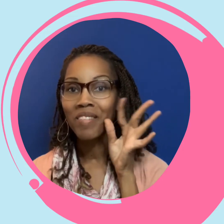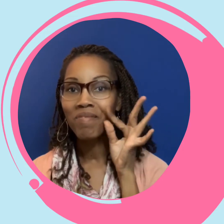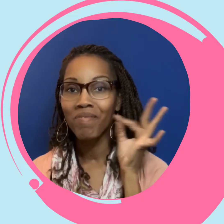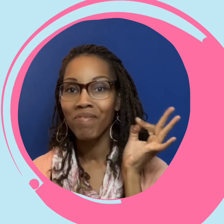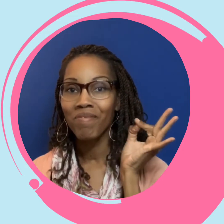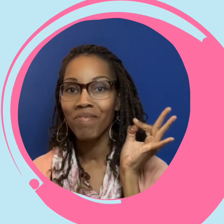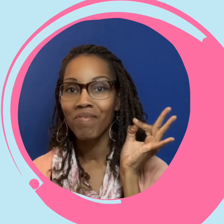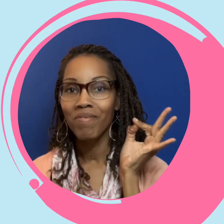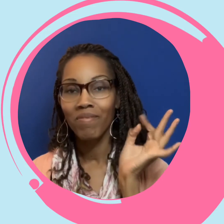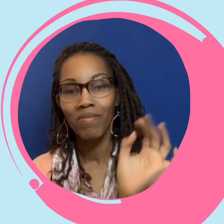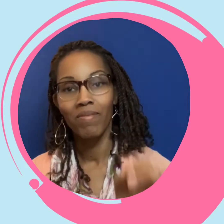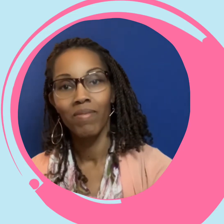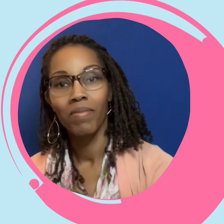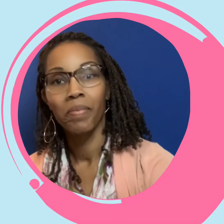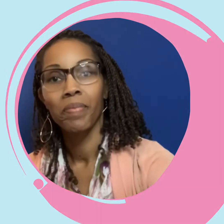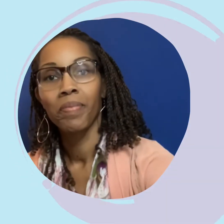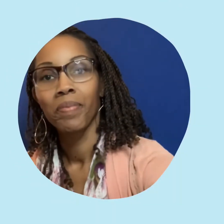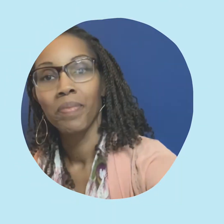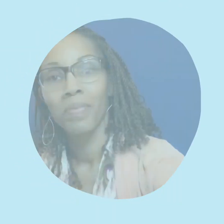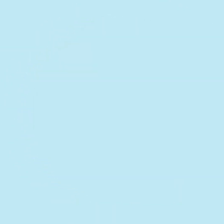Cat.